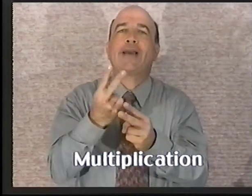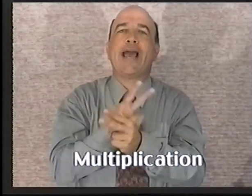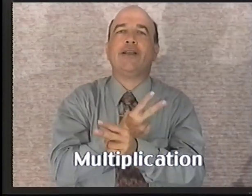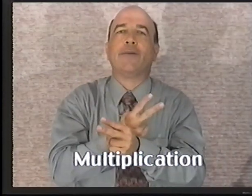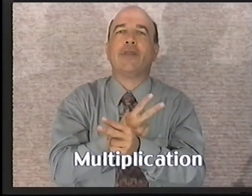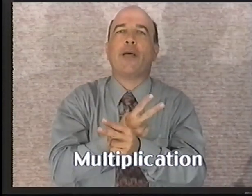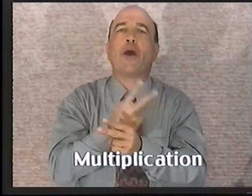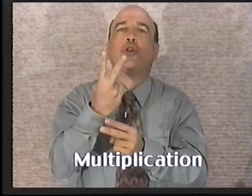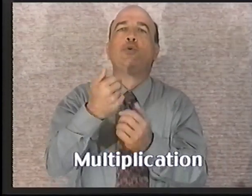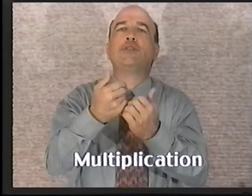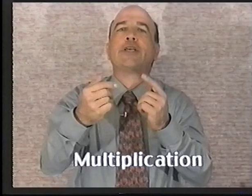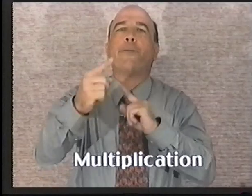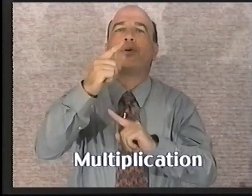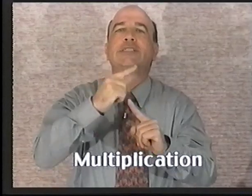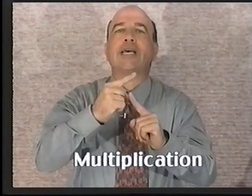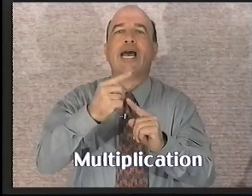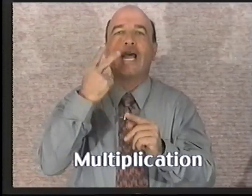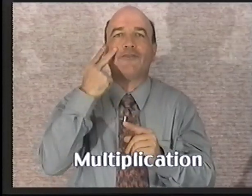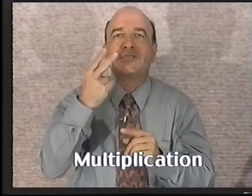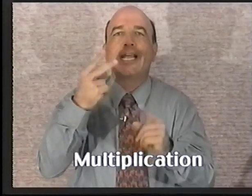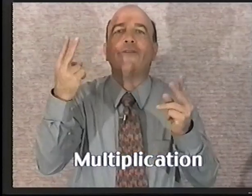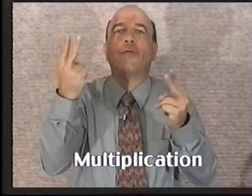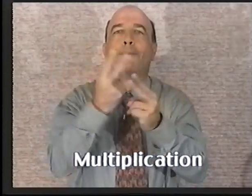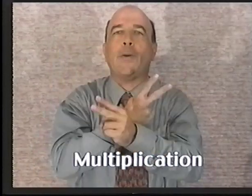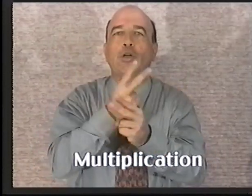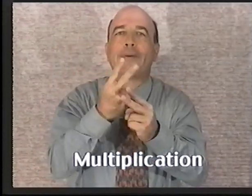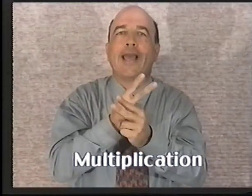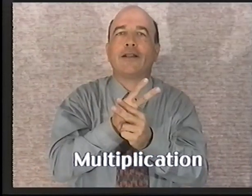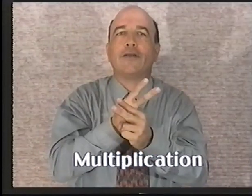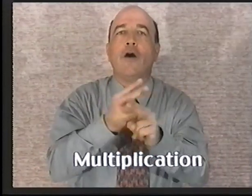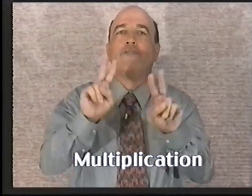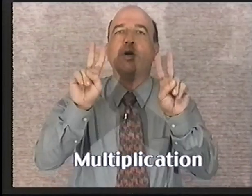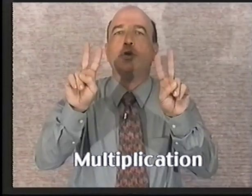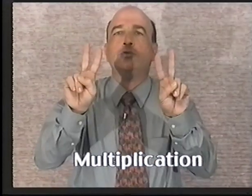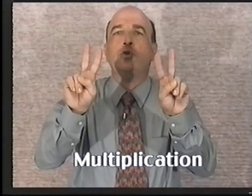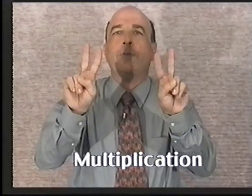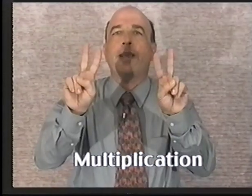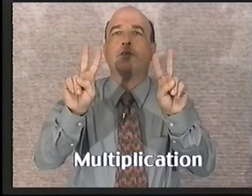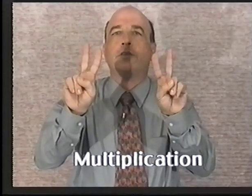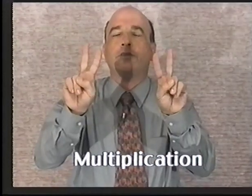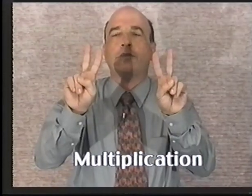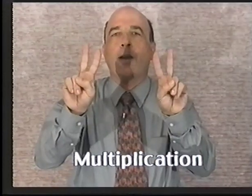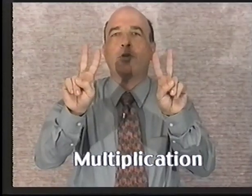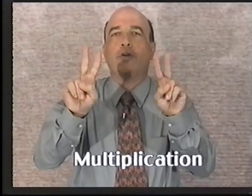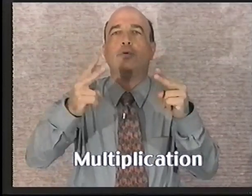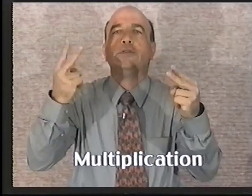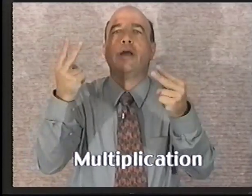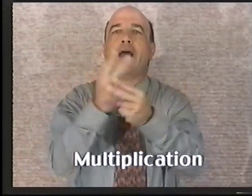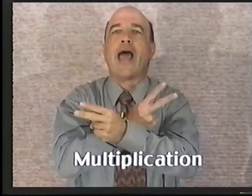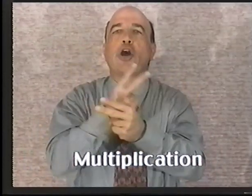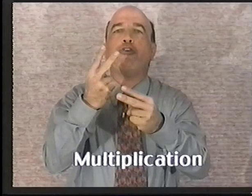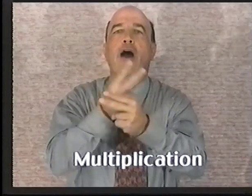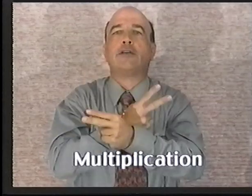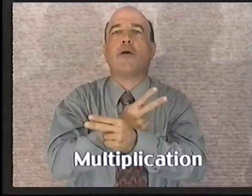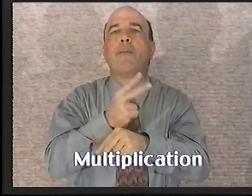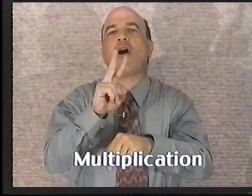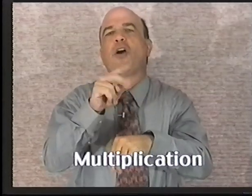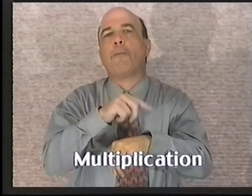Multiplication. There are two simple signs I've seen for multiplication. First, you can make double 2 and cross it about a couple of